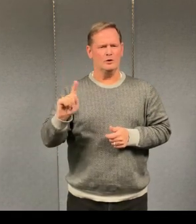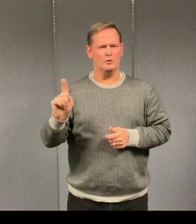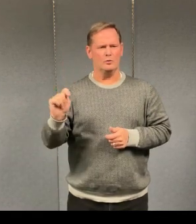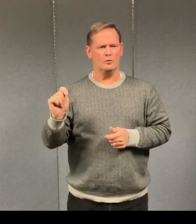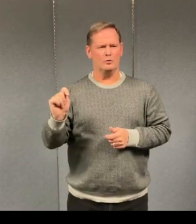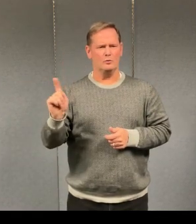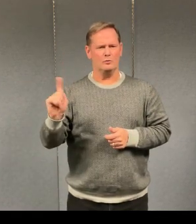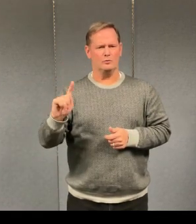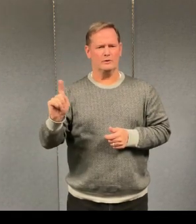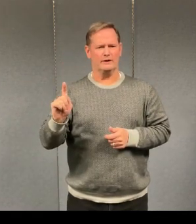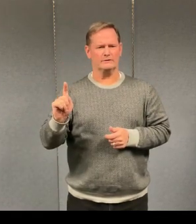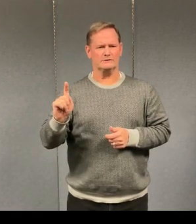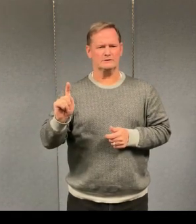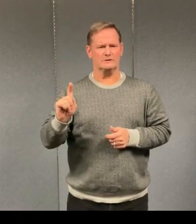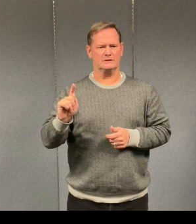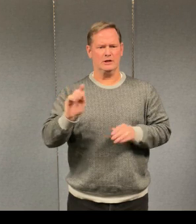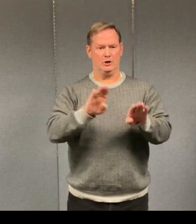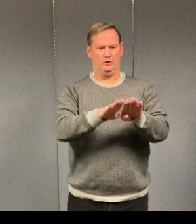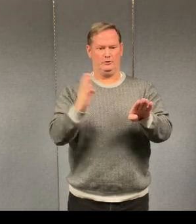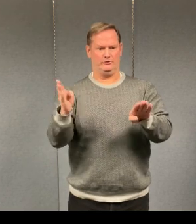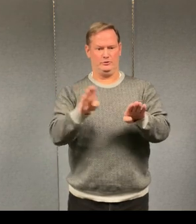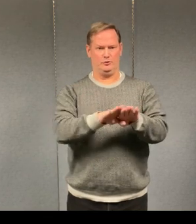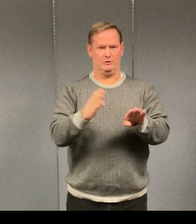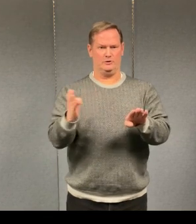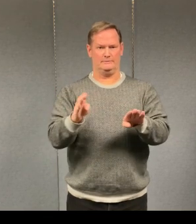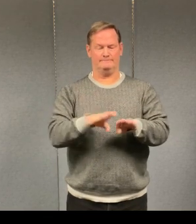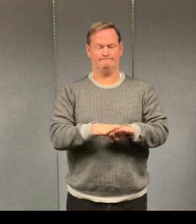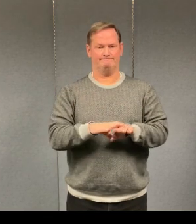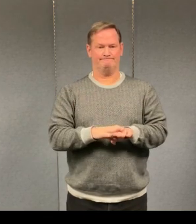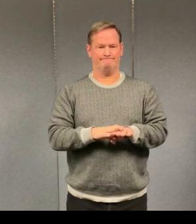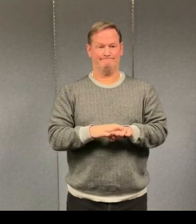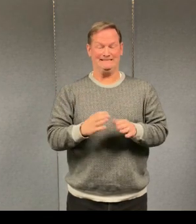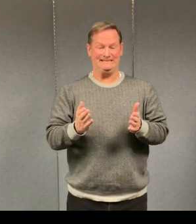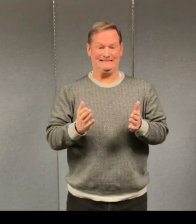you're right, that could complicate your calculations somewhat,